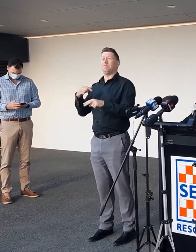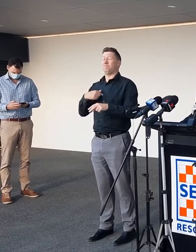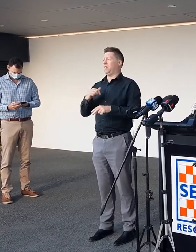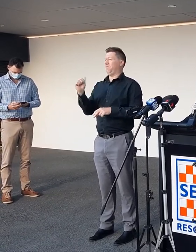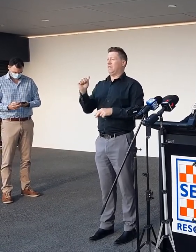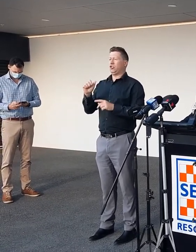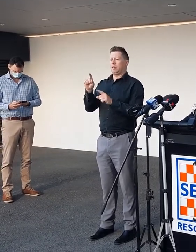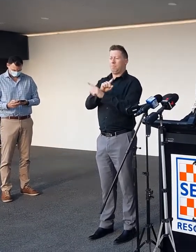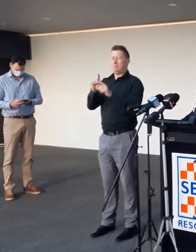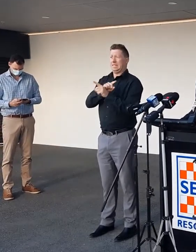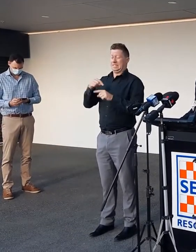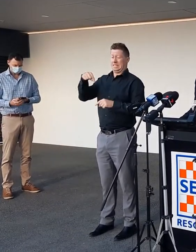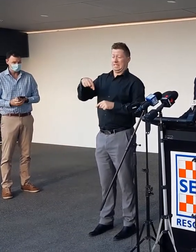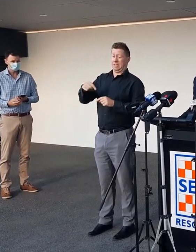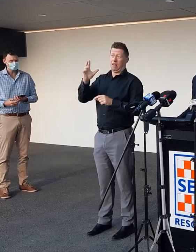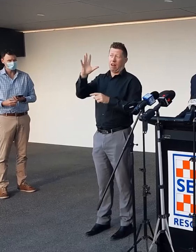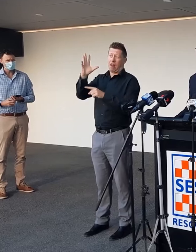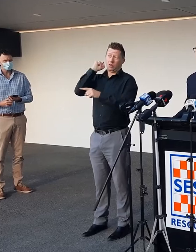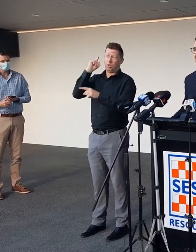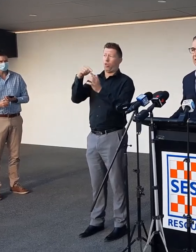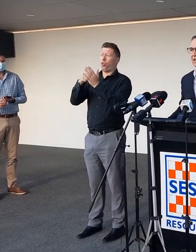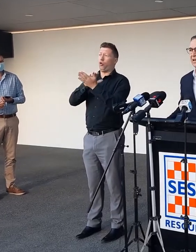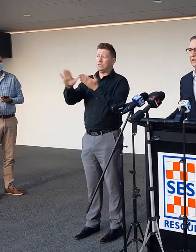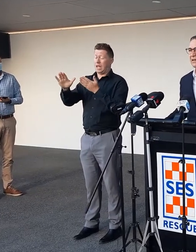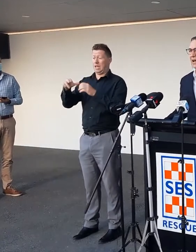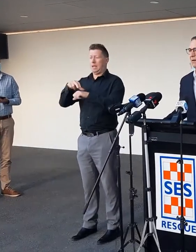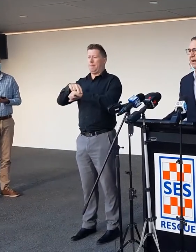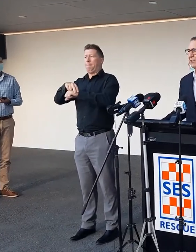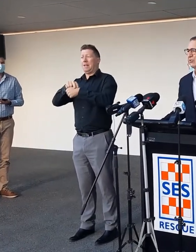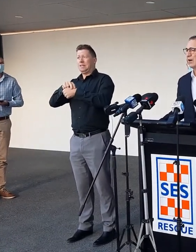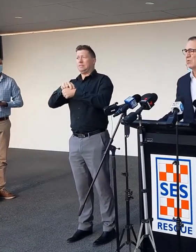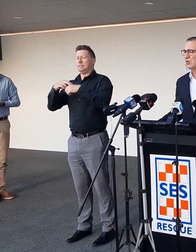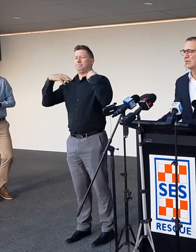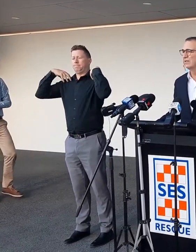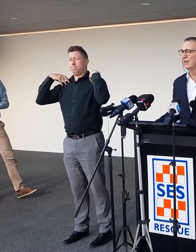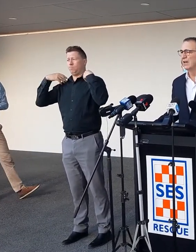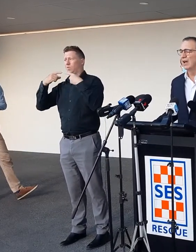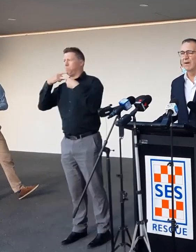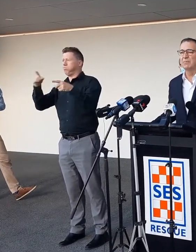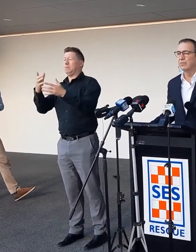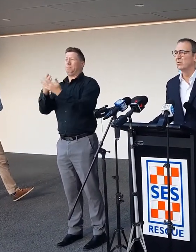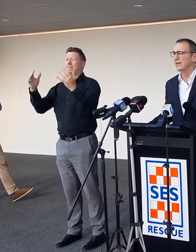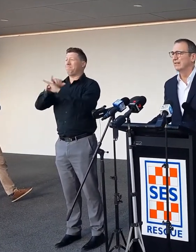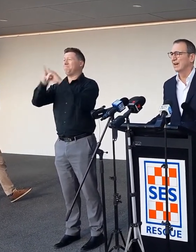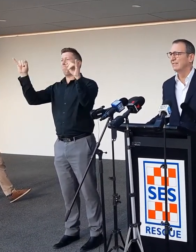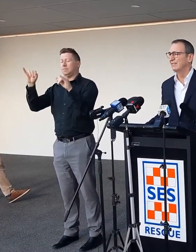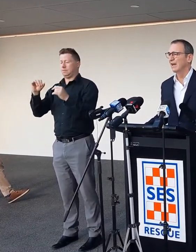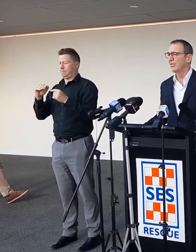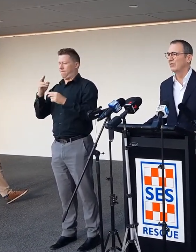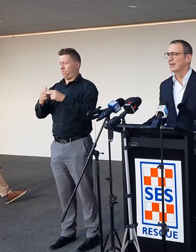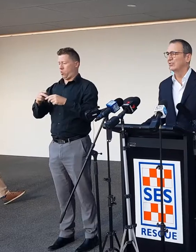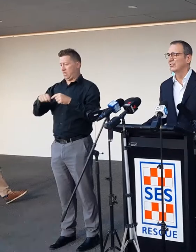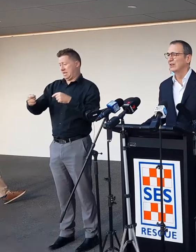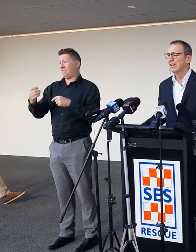Centre last Thursday, the Police Commissioner declared a major emergency for up to 14 days in